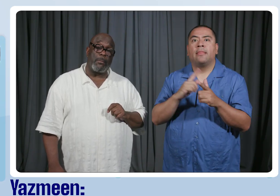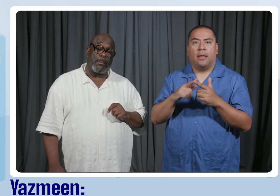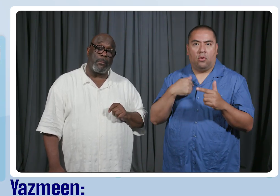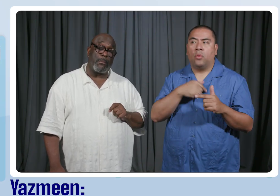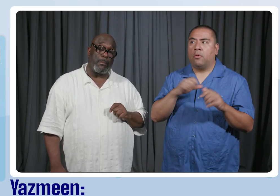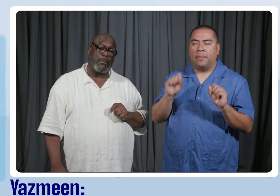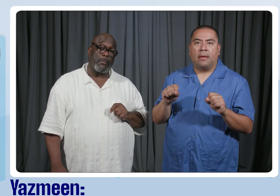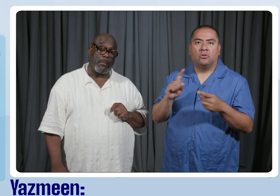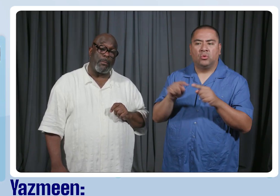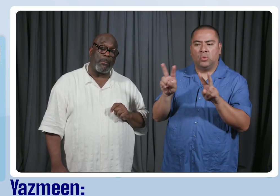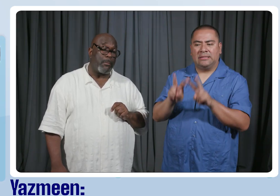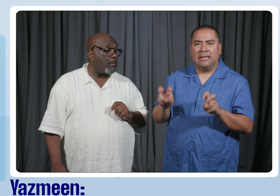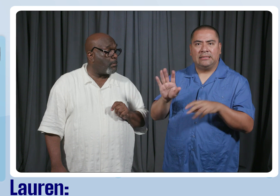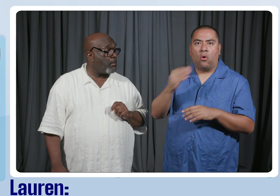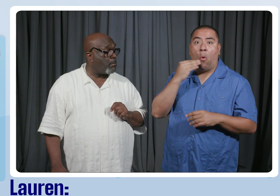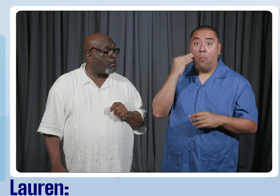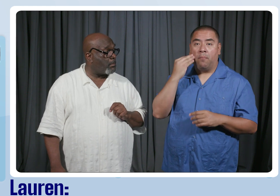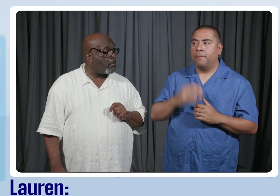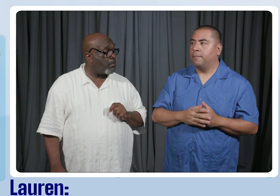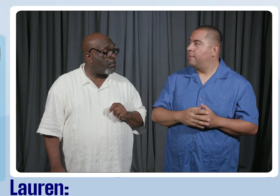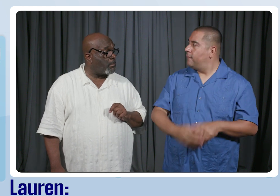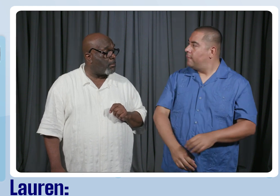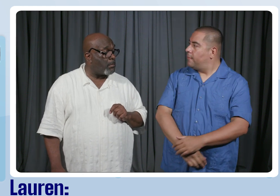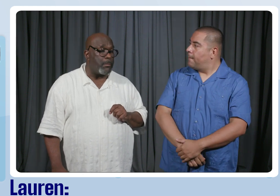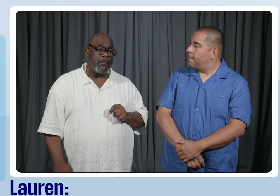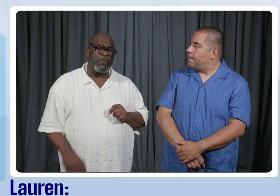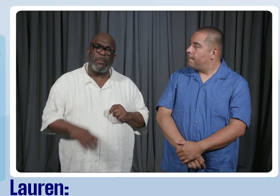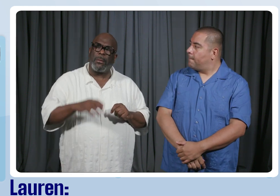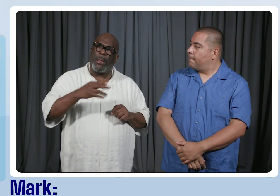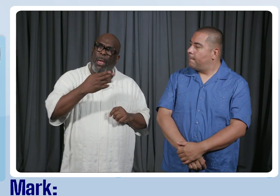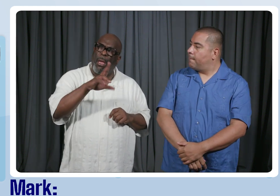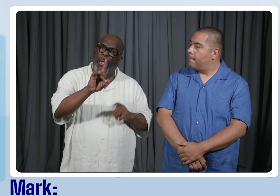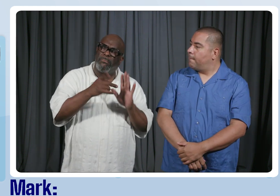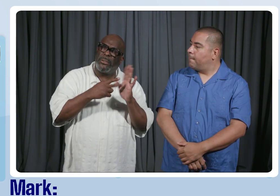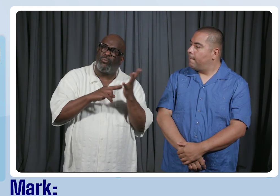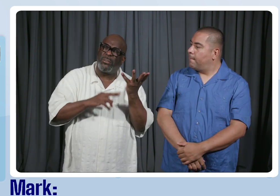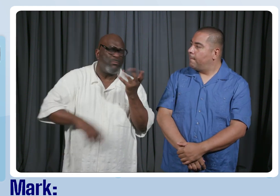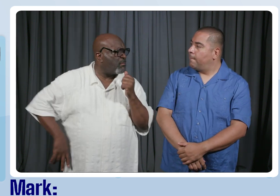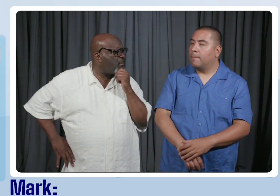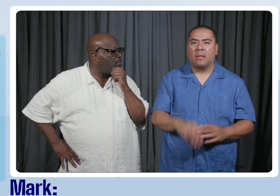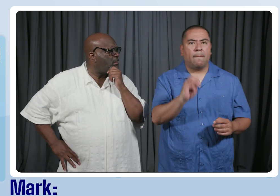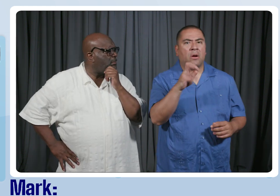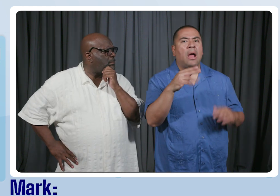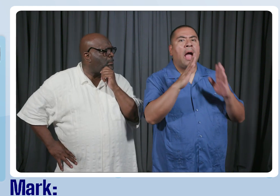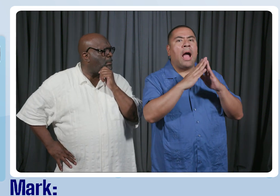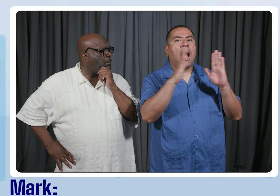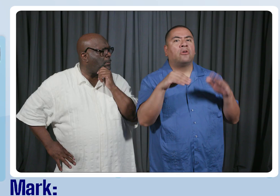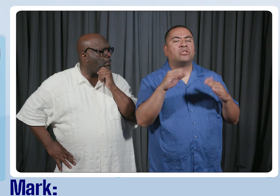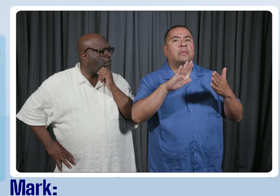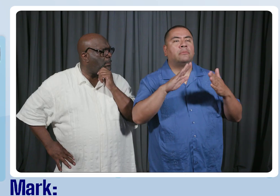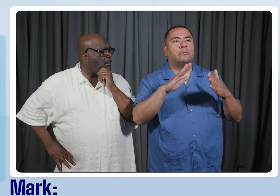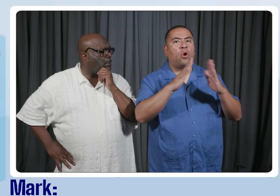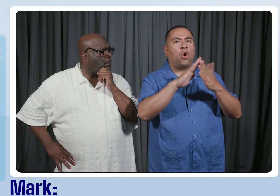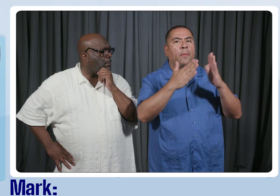able to assess their home. And HUD stands for what? Housing and Urban Development. So it's one